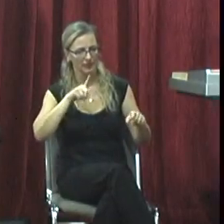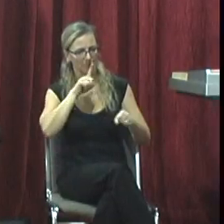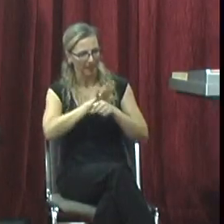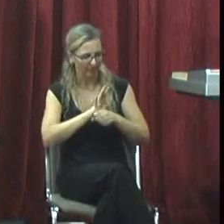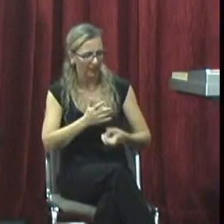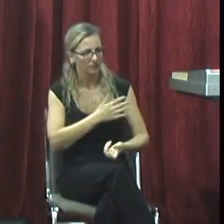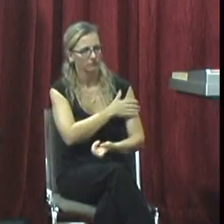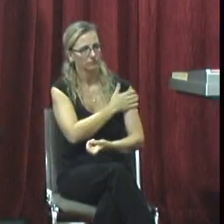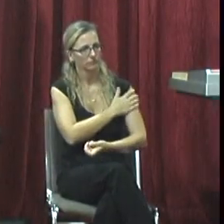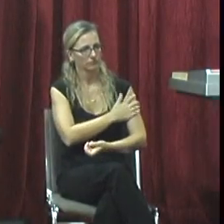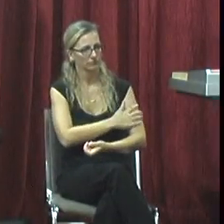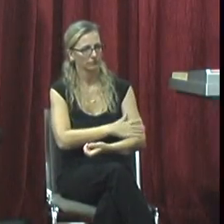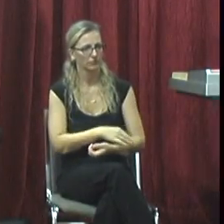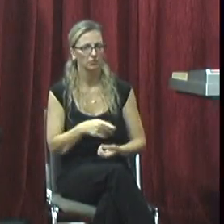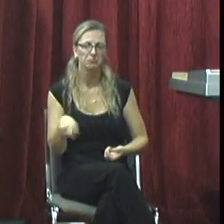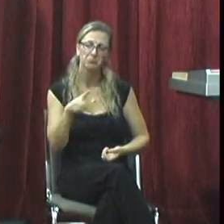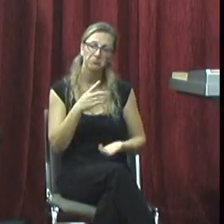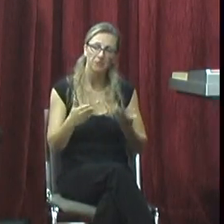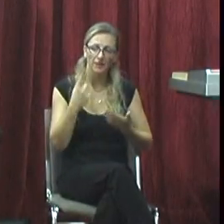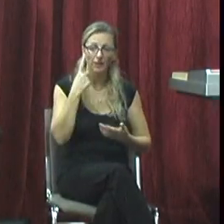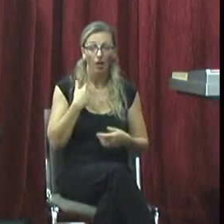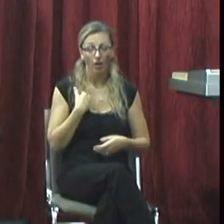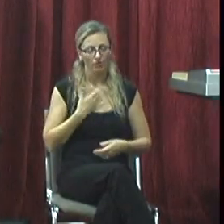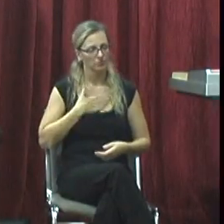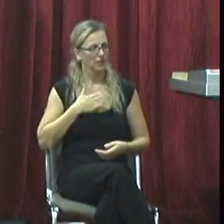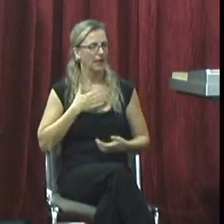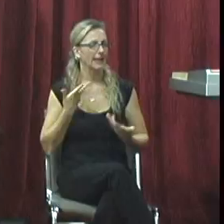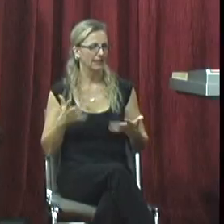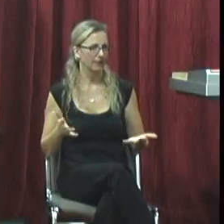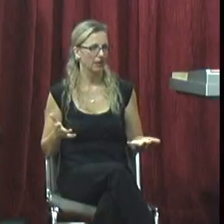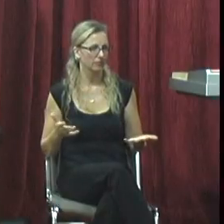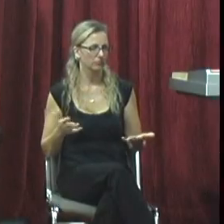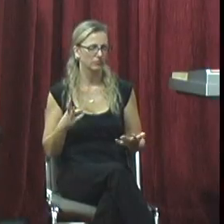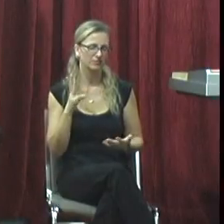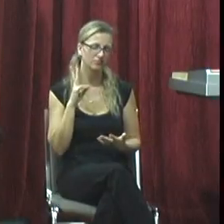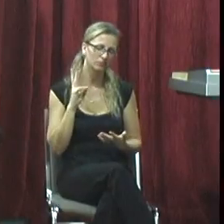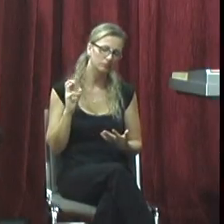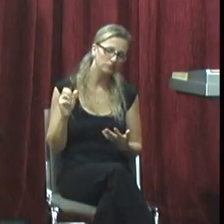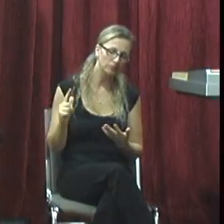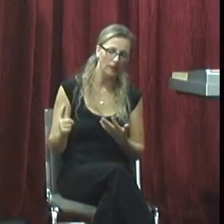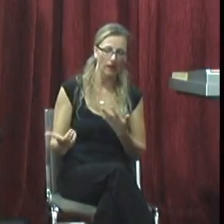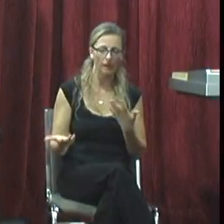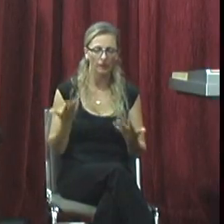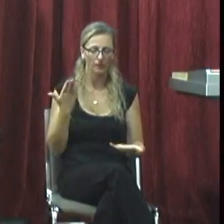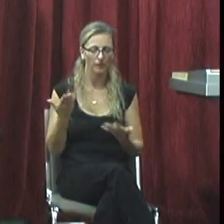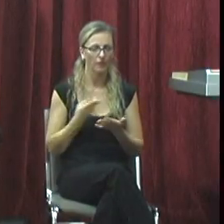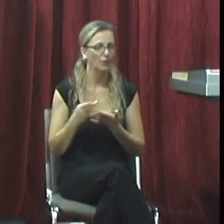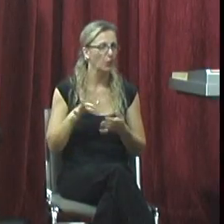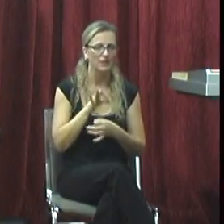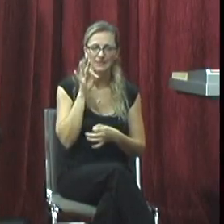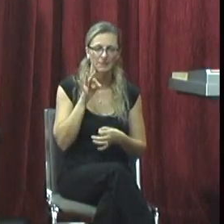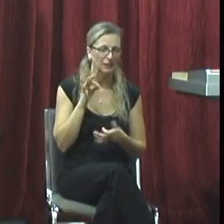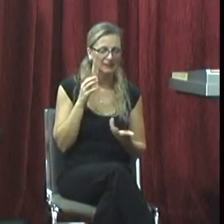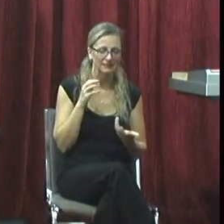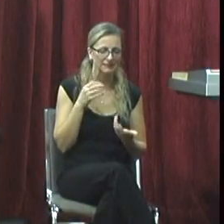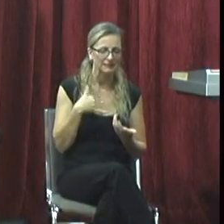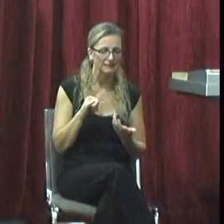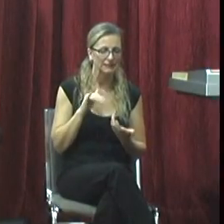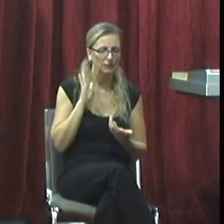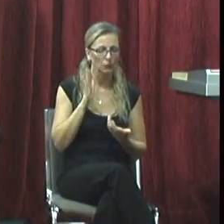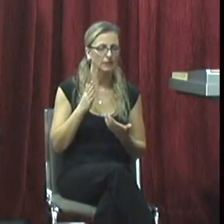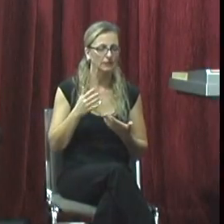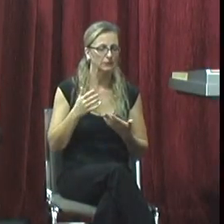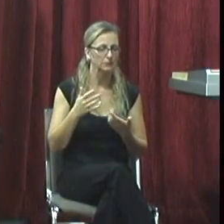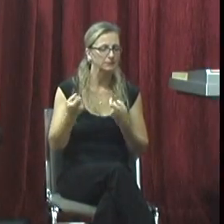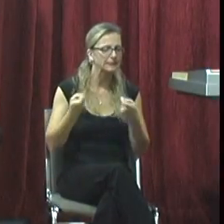you're probably thinking, yeah, I'm glad I did that. I did that. Well, the Holy Spirit isn't going to let you get away with that. There's still something to